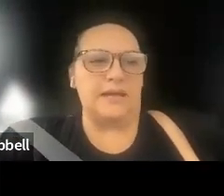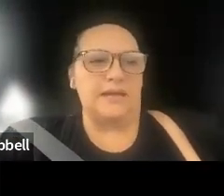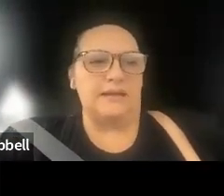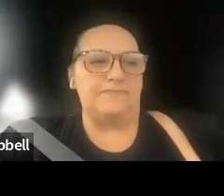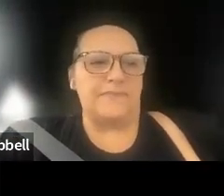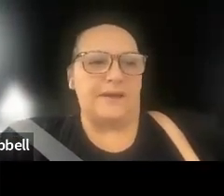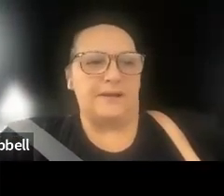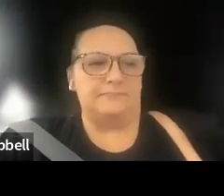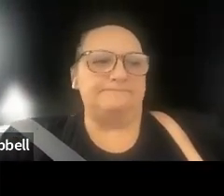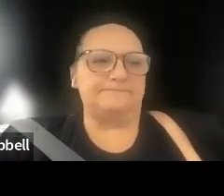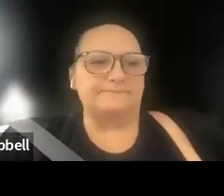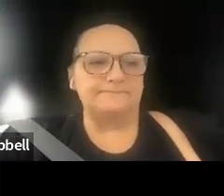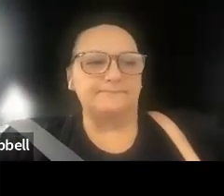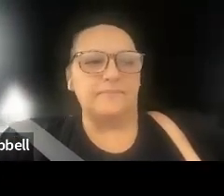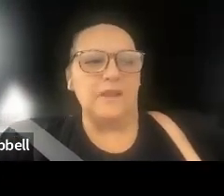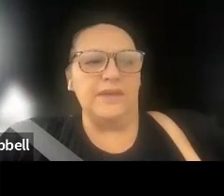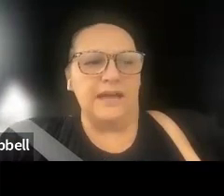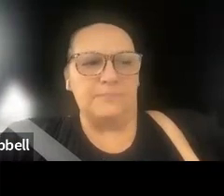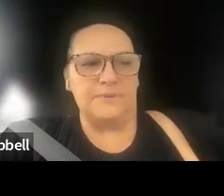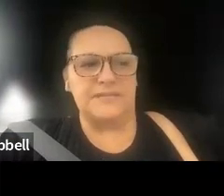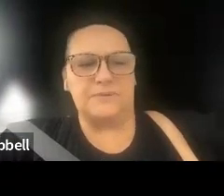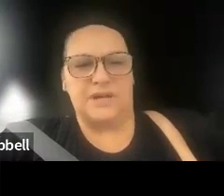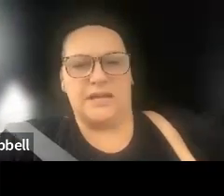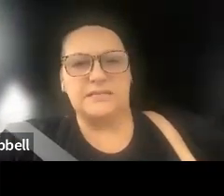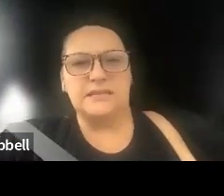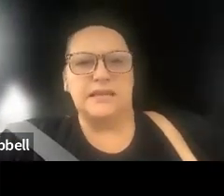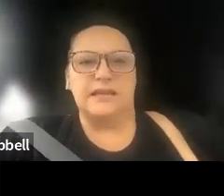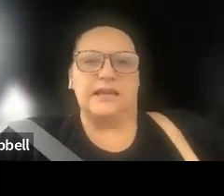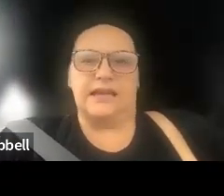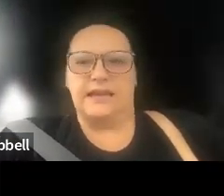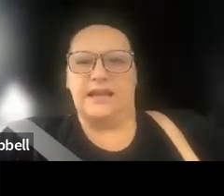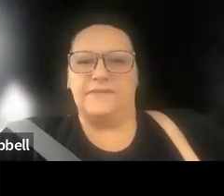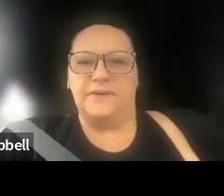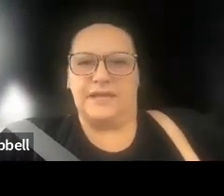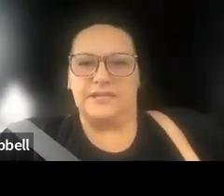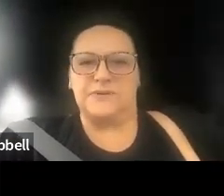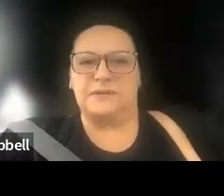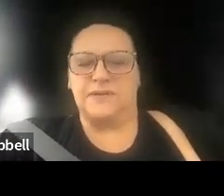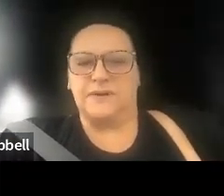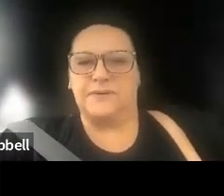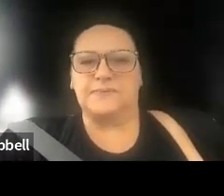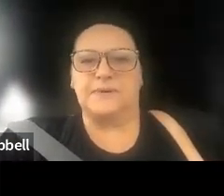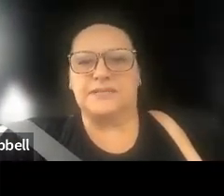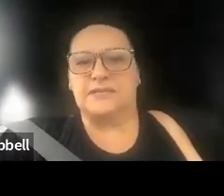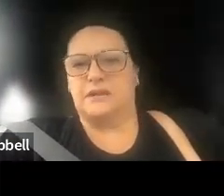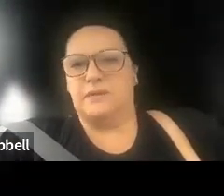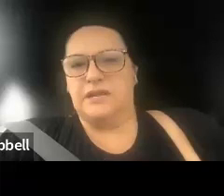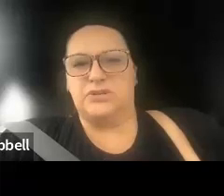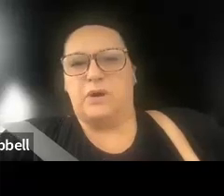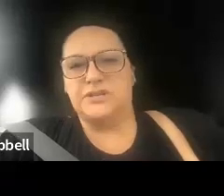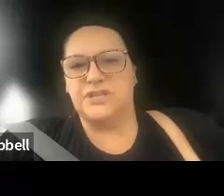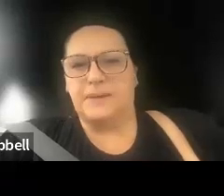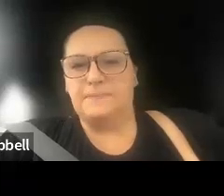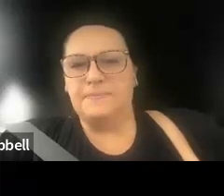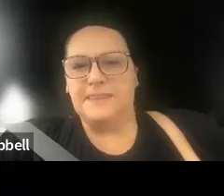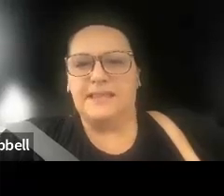quick on the capital snapshots and have you answer some of those. One is just going to be,